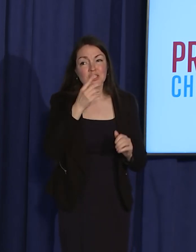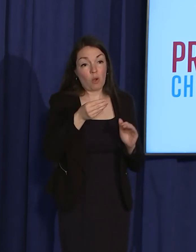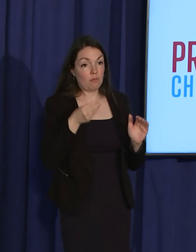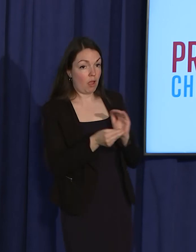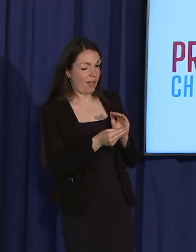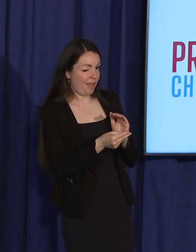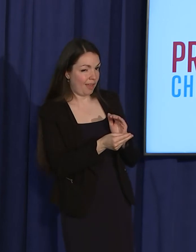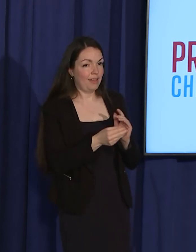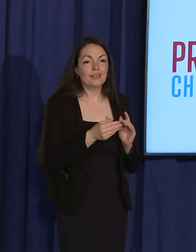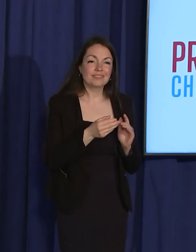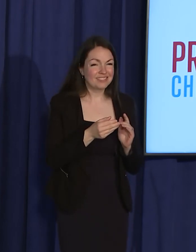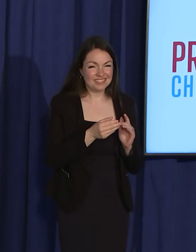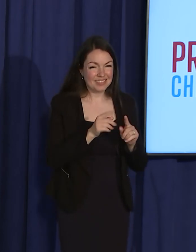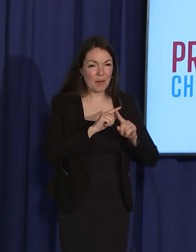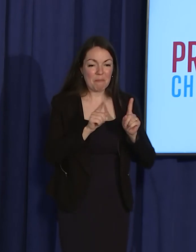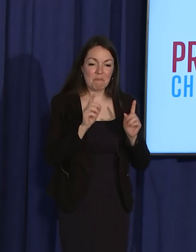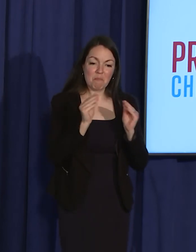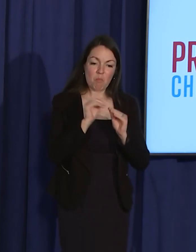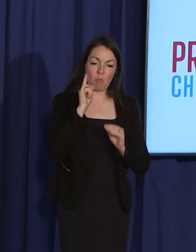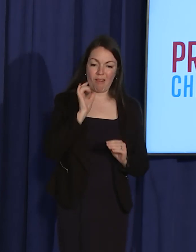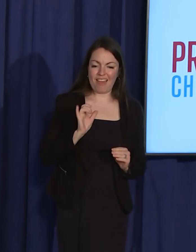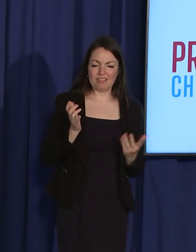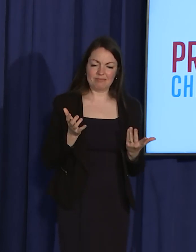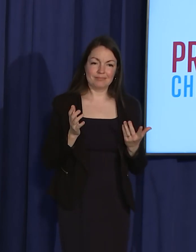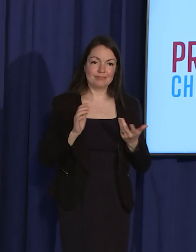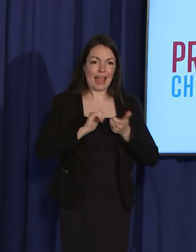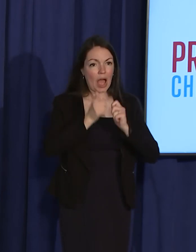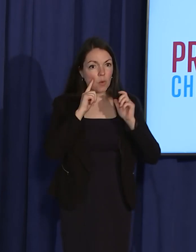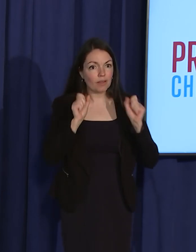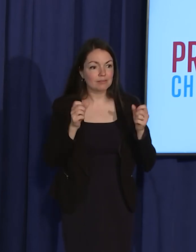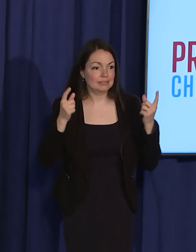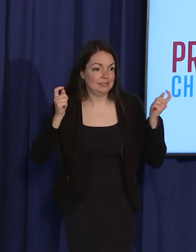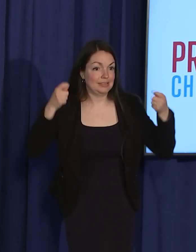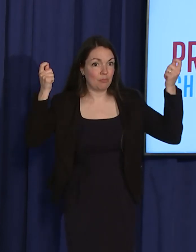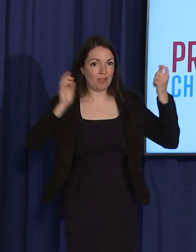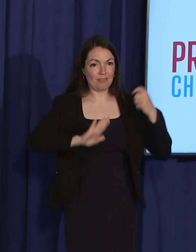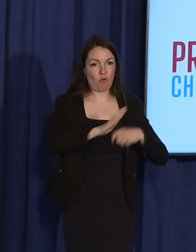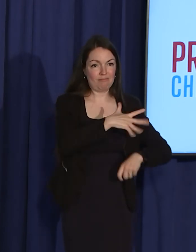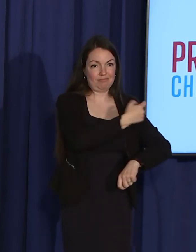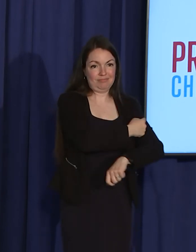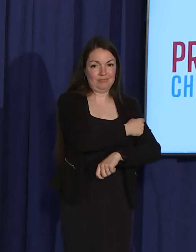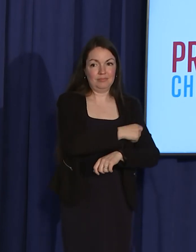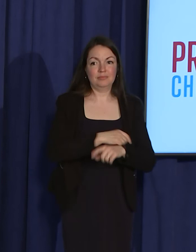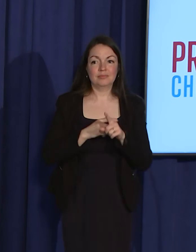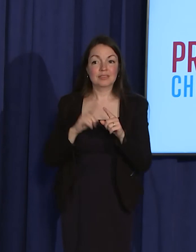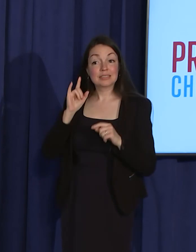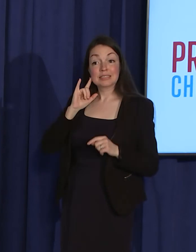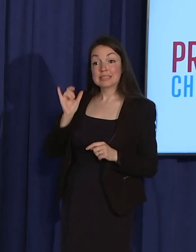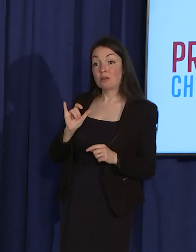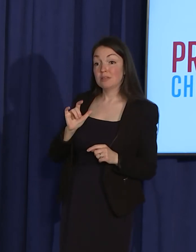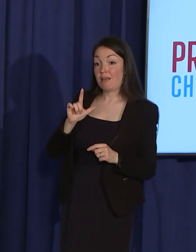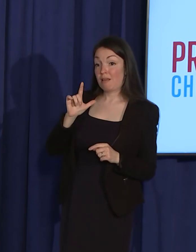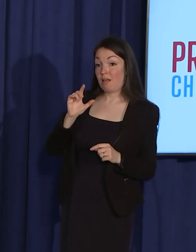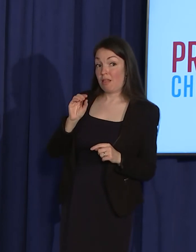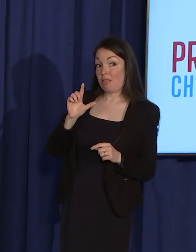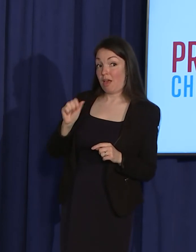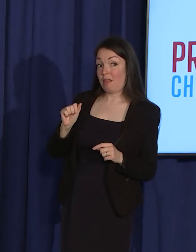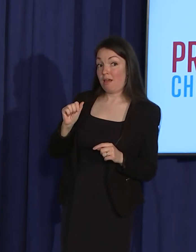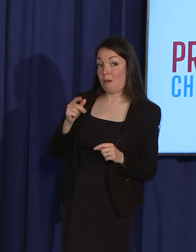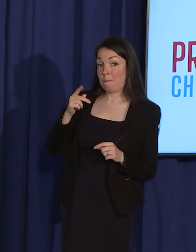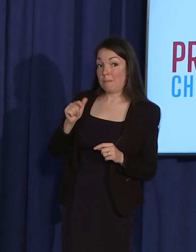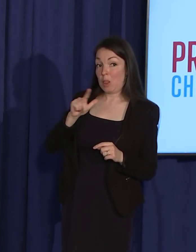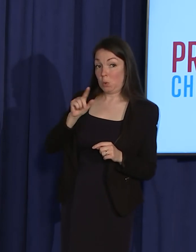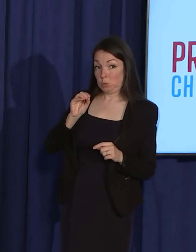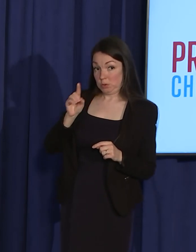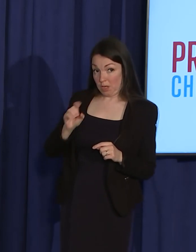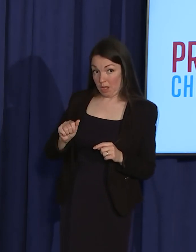as a way to celebrate people's vaccination choice. It sounds like Lollapalooza might happen. So I'm not